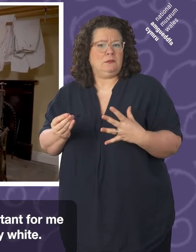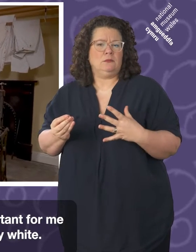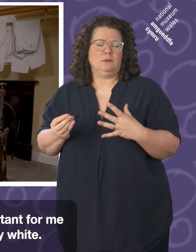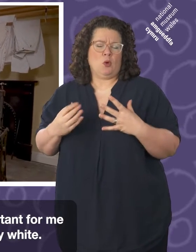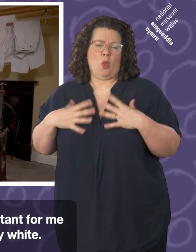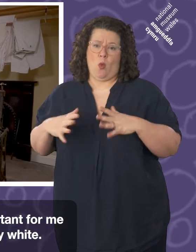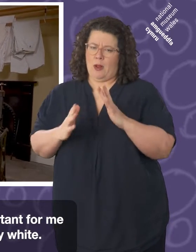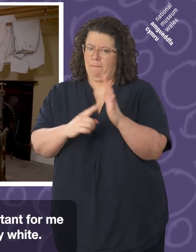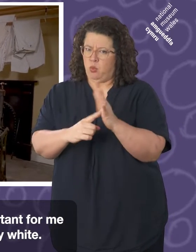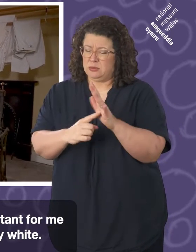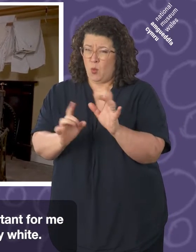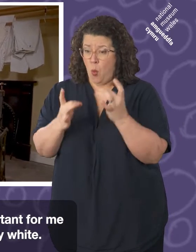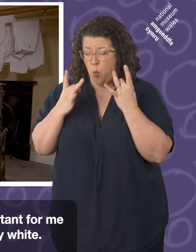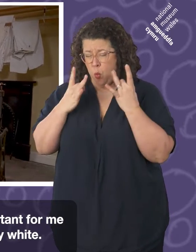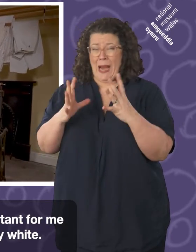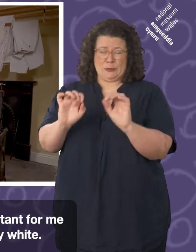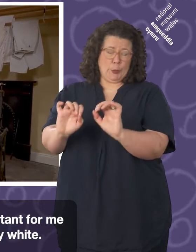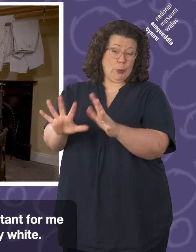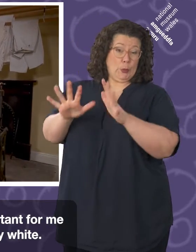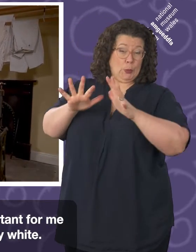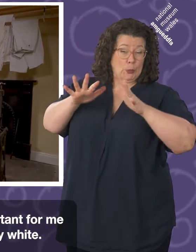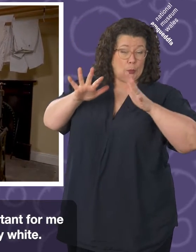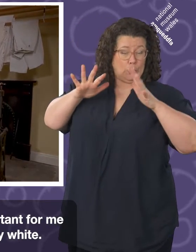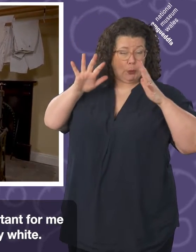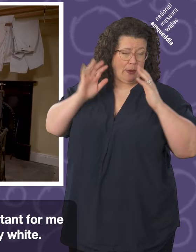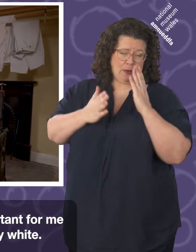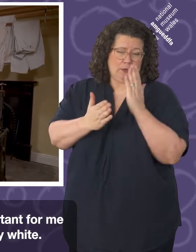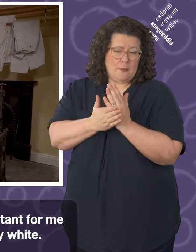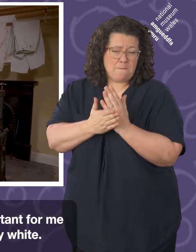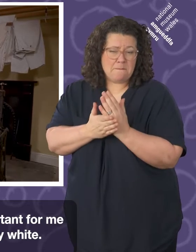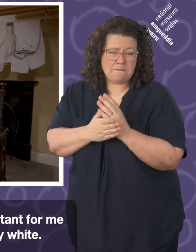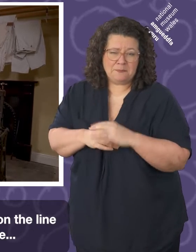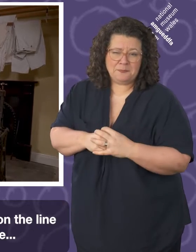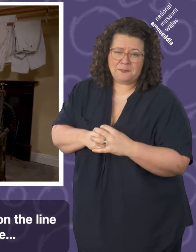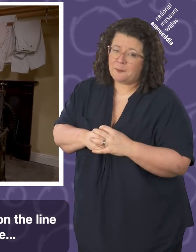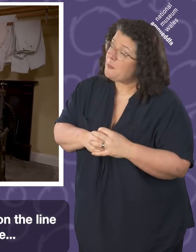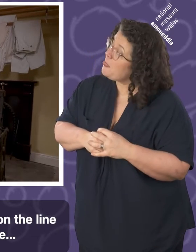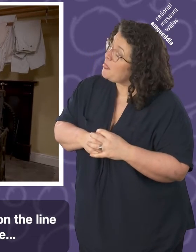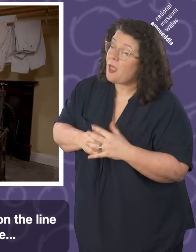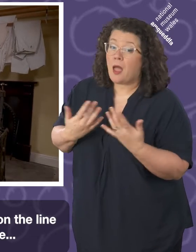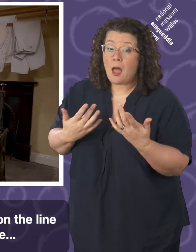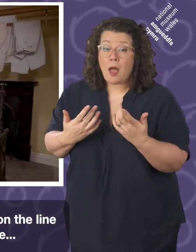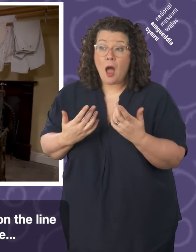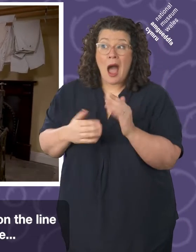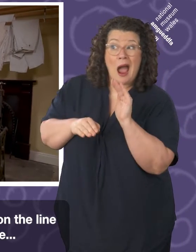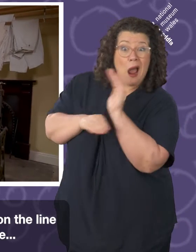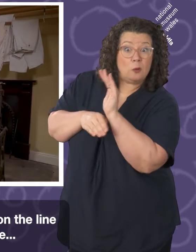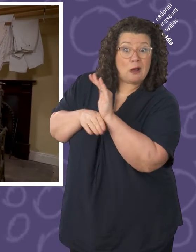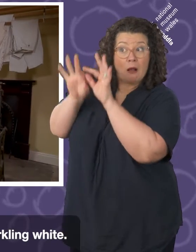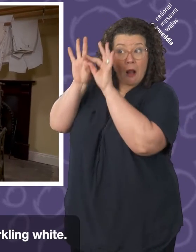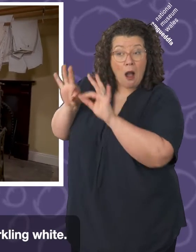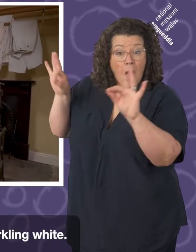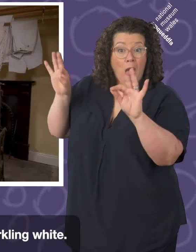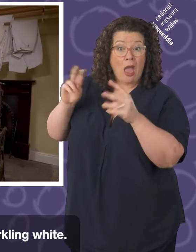very important for me that they are very white. I can't put claws on the line outside